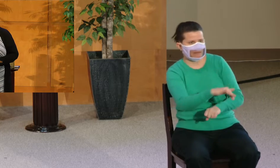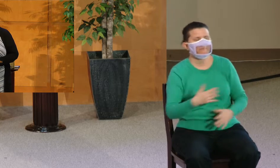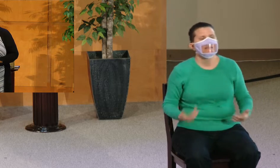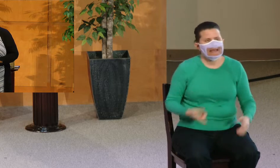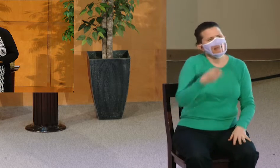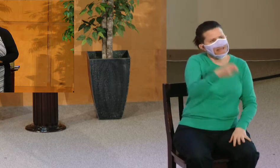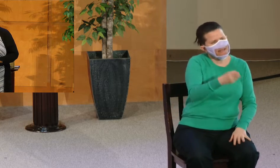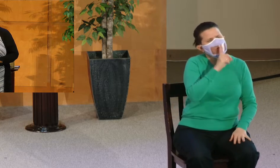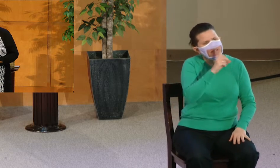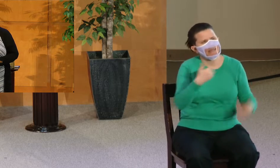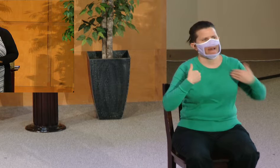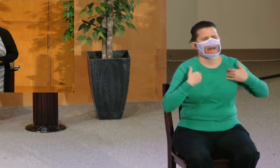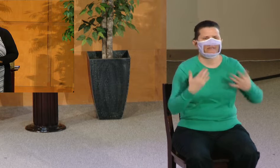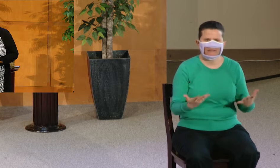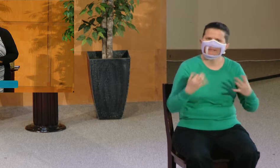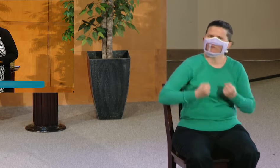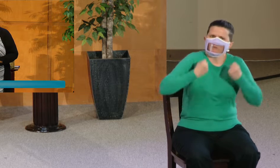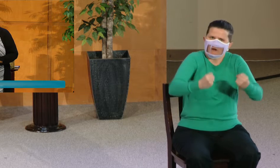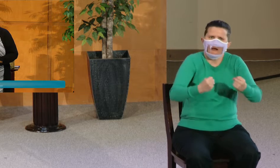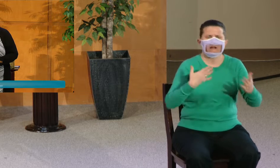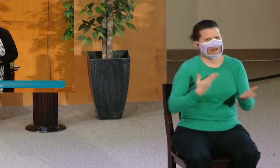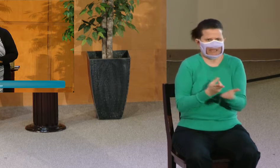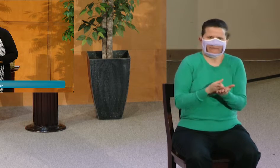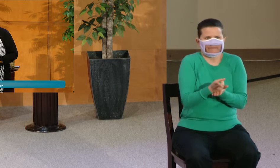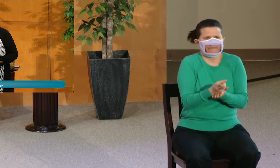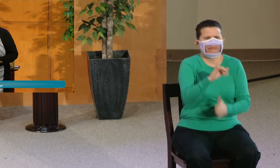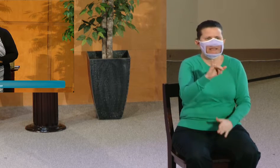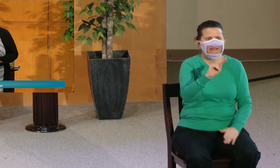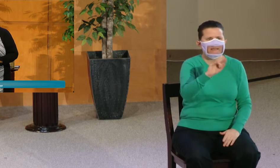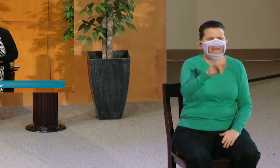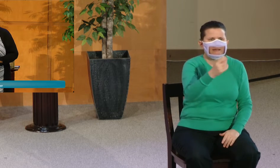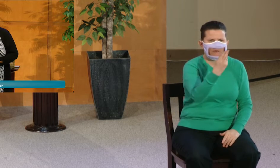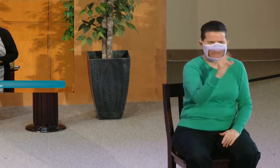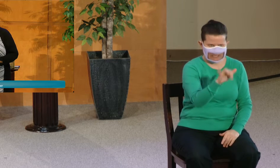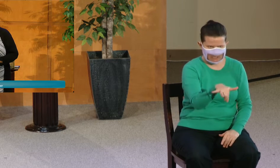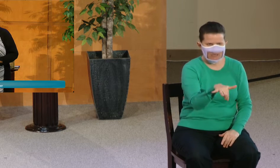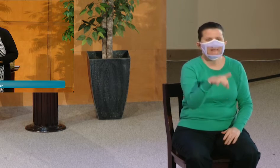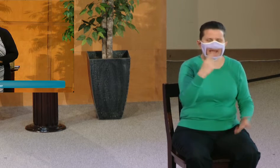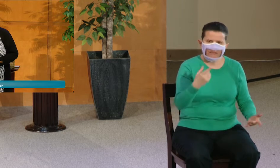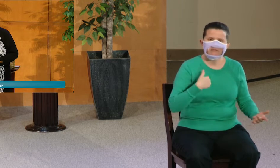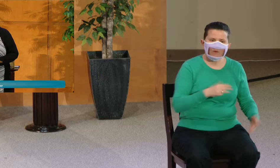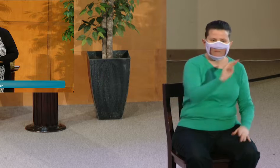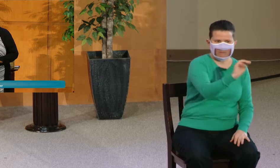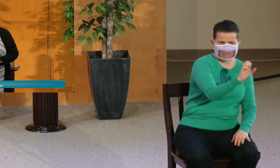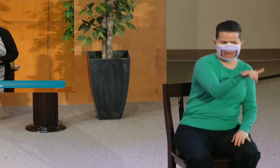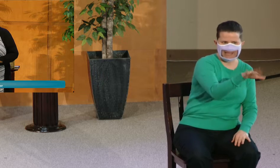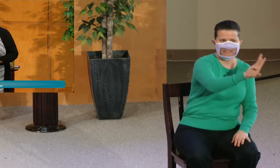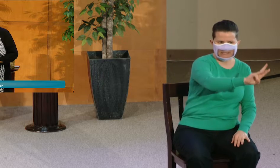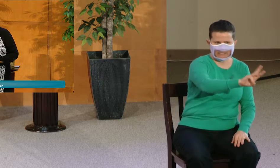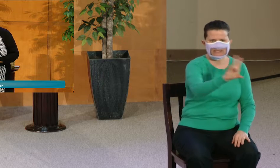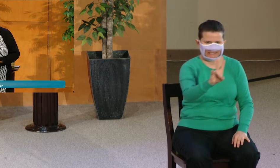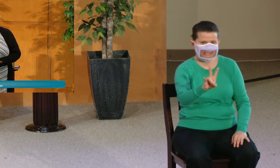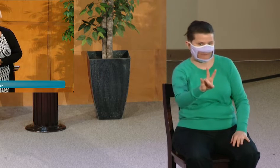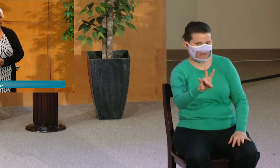sees. And that's why I just think he's the best choice to come out here. So that is May 6th and 7th. So it'll be the